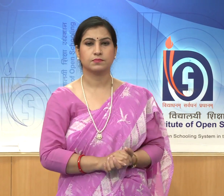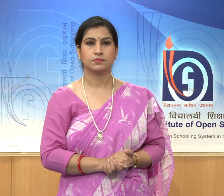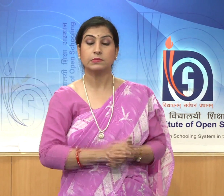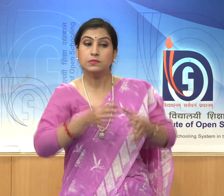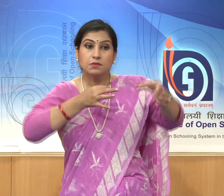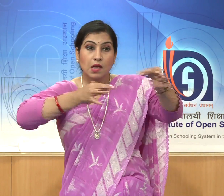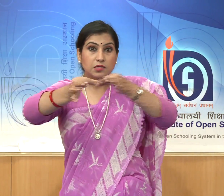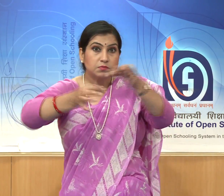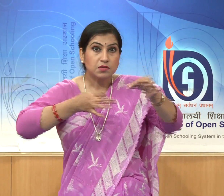narrates